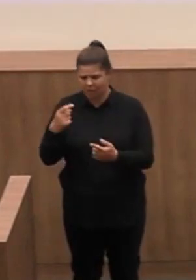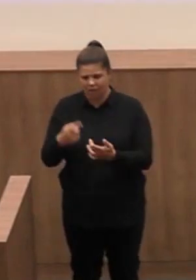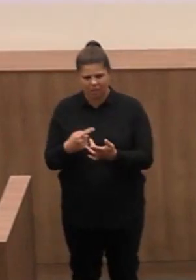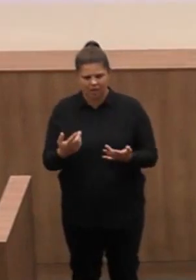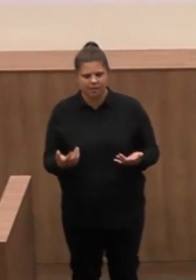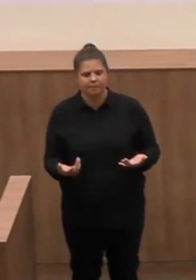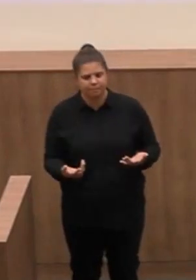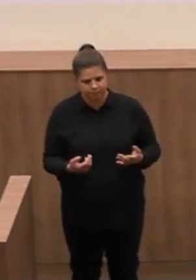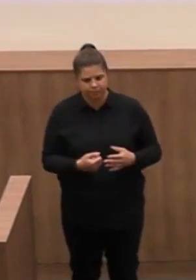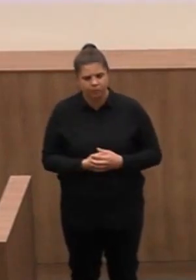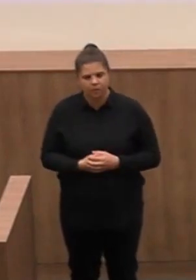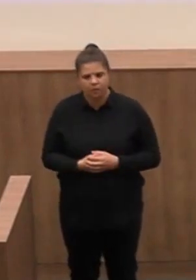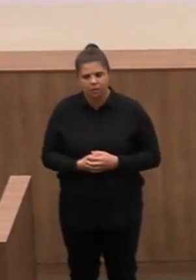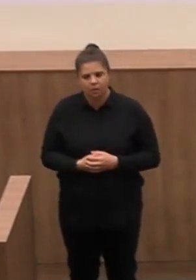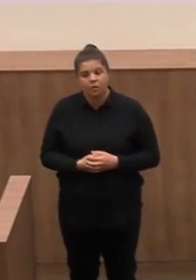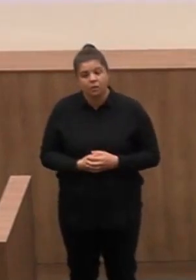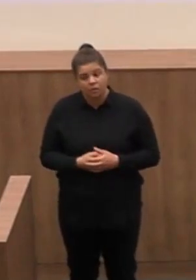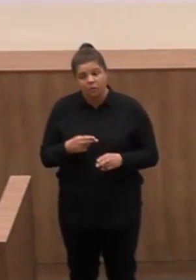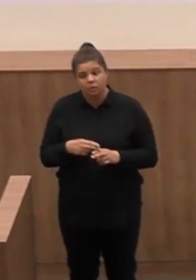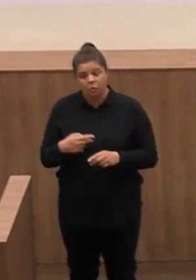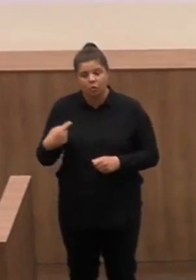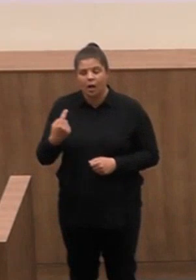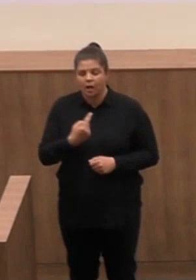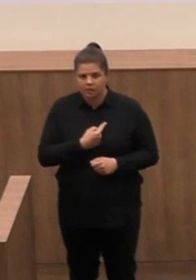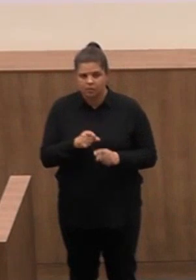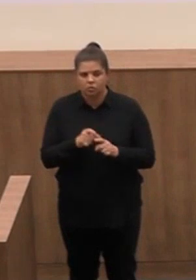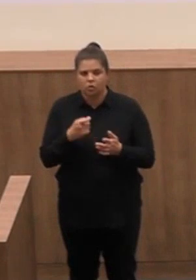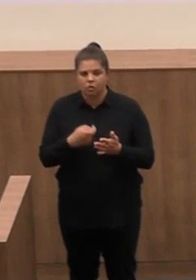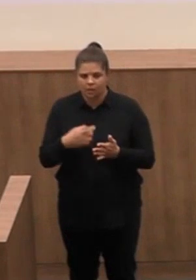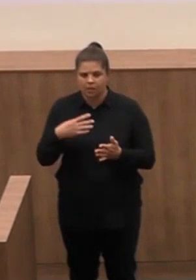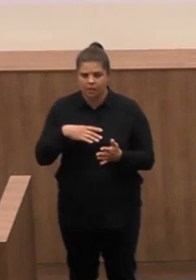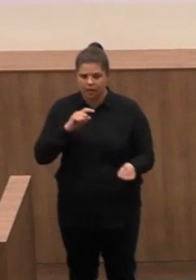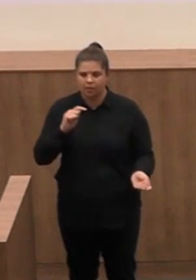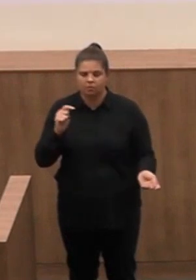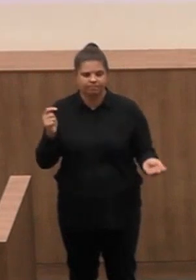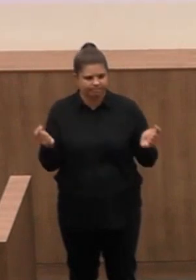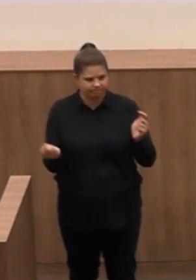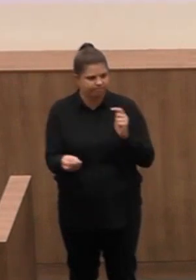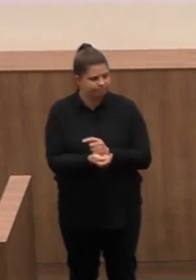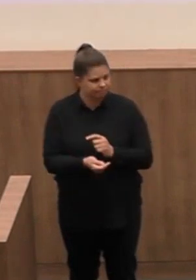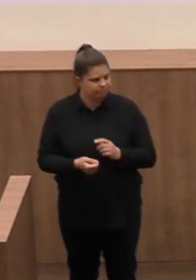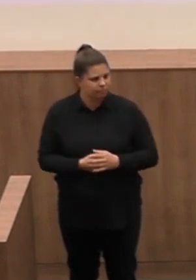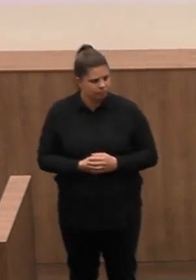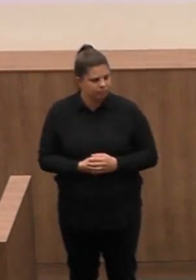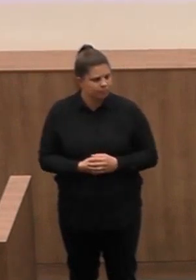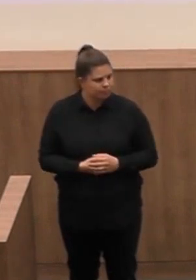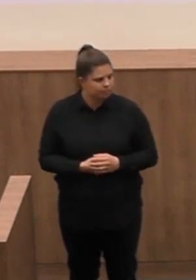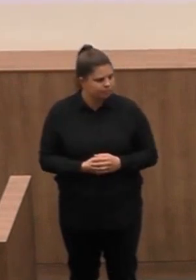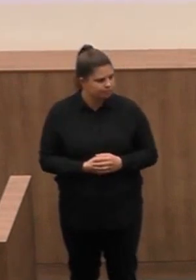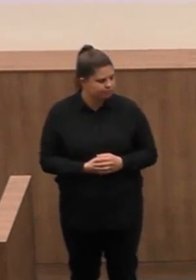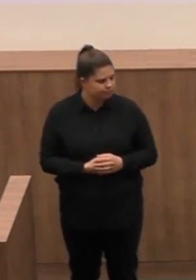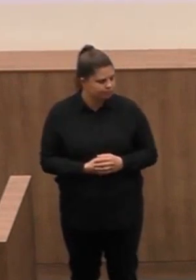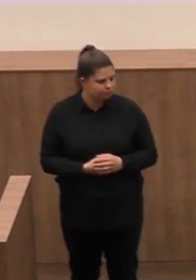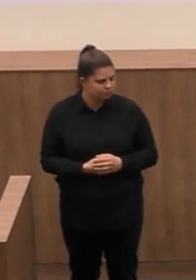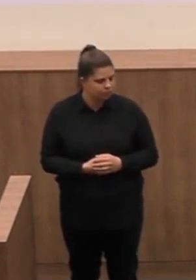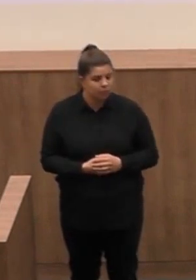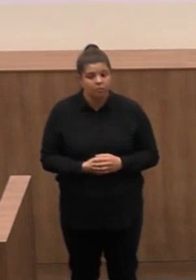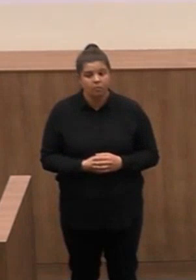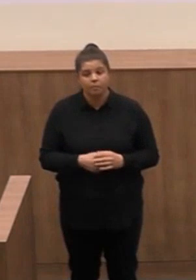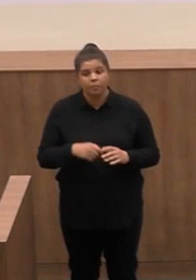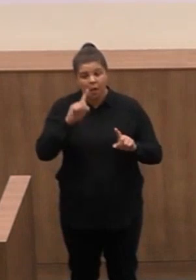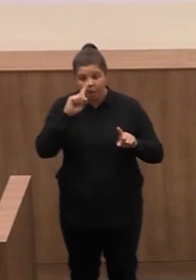big paradigm shift for us as doctors, and again, with those competing interests, not saying that it's impossible. I'm